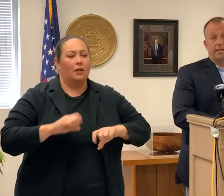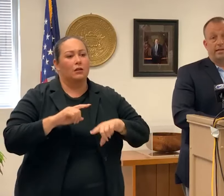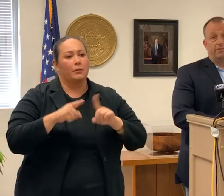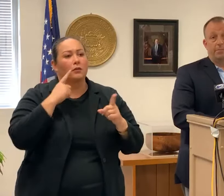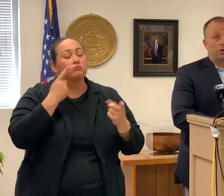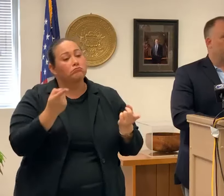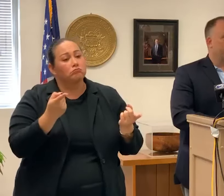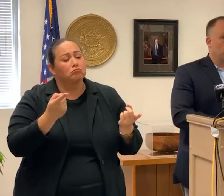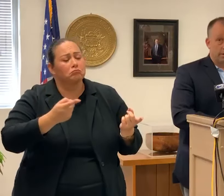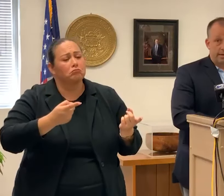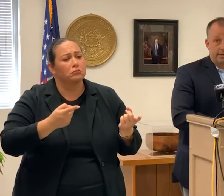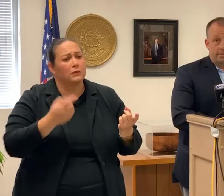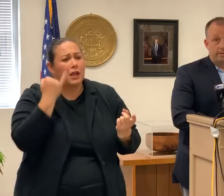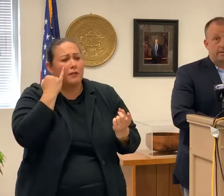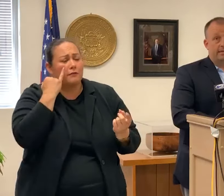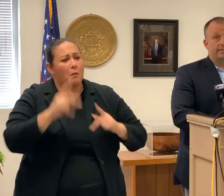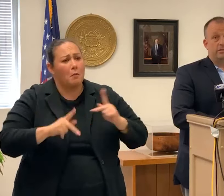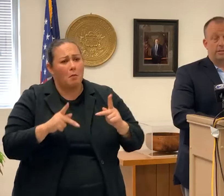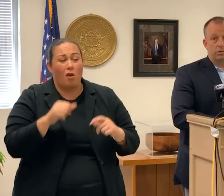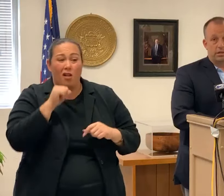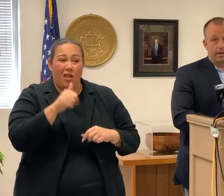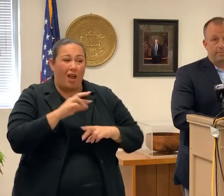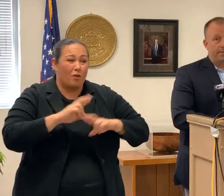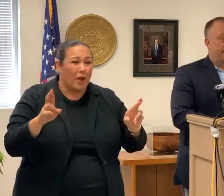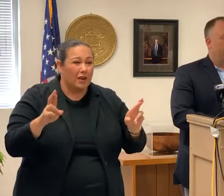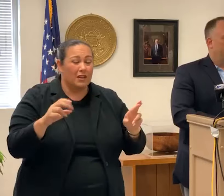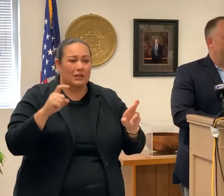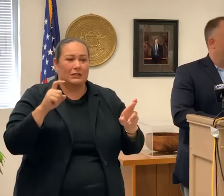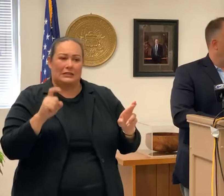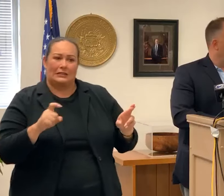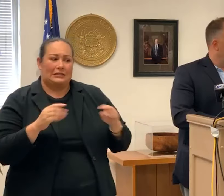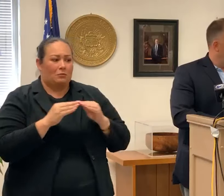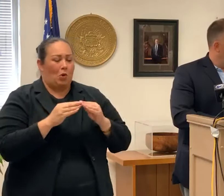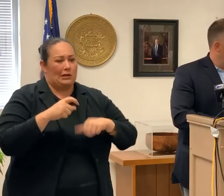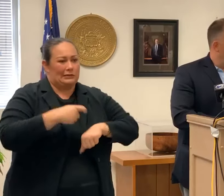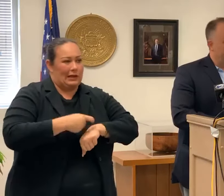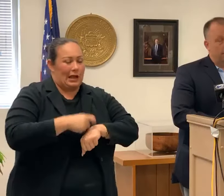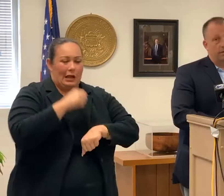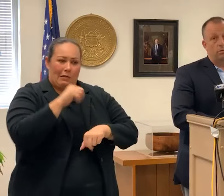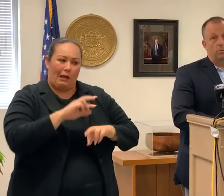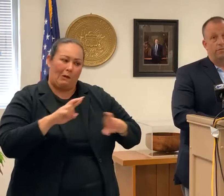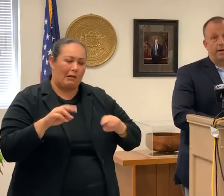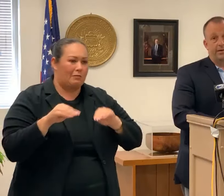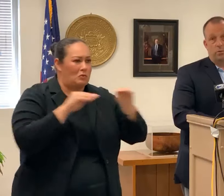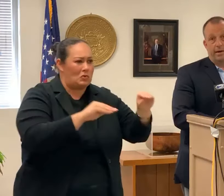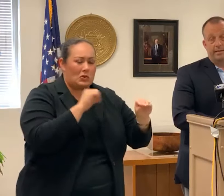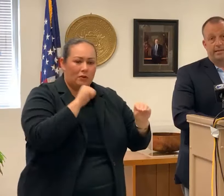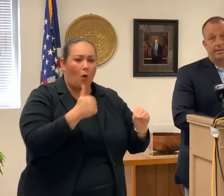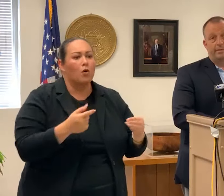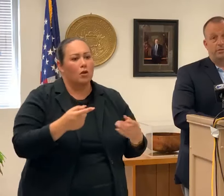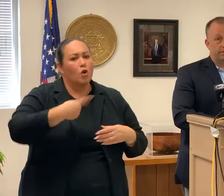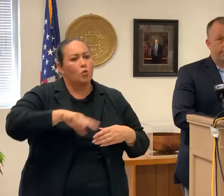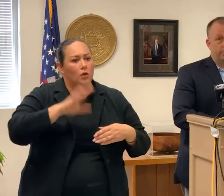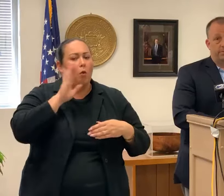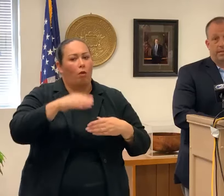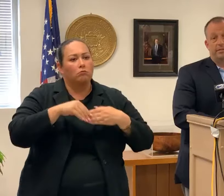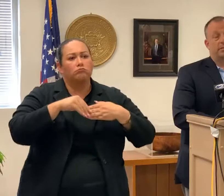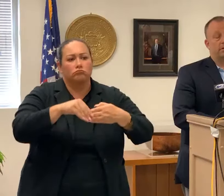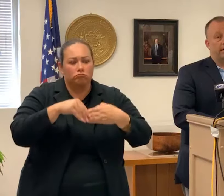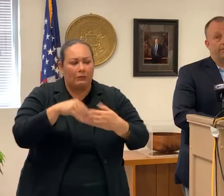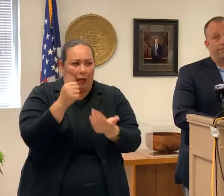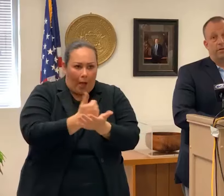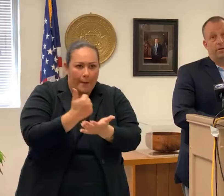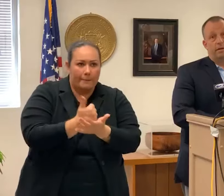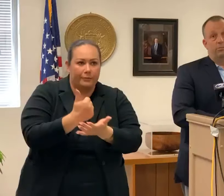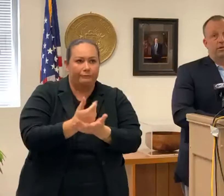going to be understanding if people aren't ready to work yet and they still need more time. If they're not ready to move yet, we will find a way to get them into a stable place